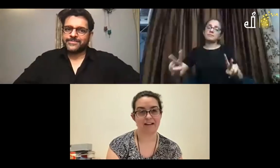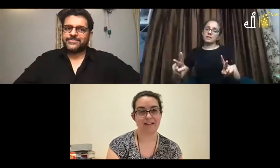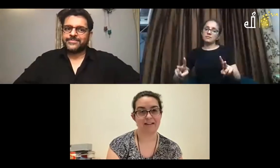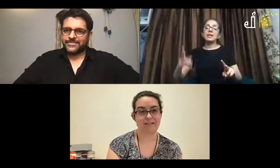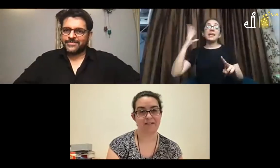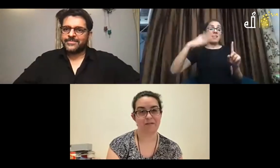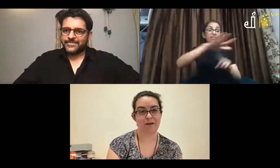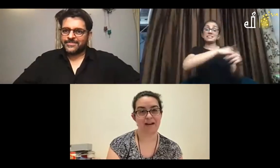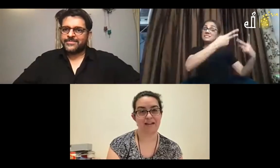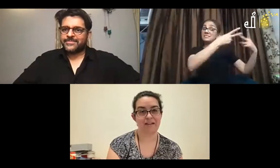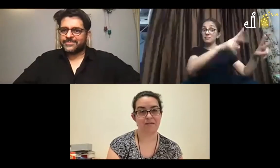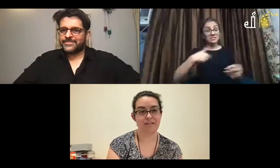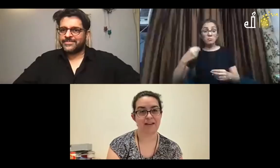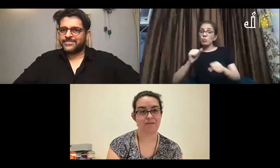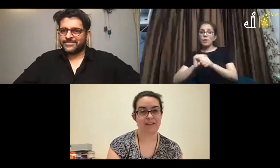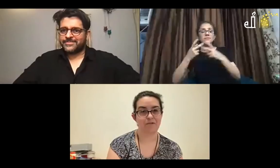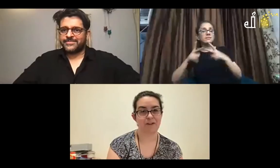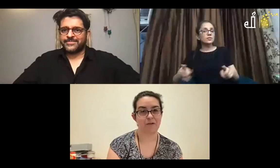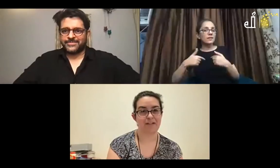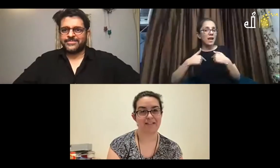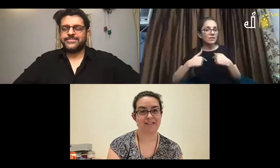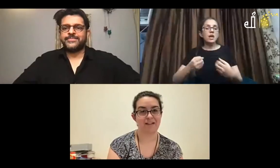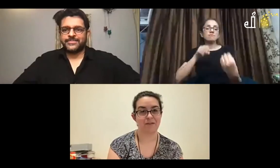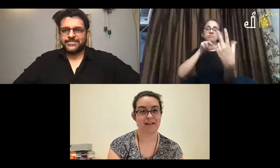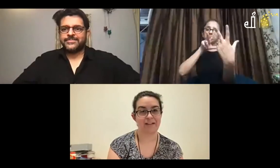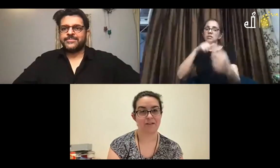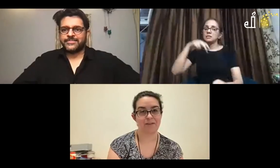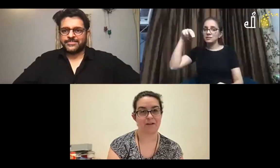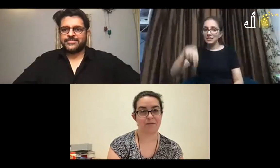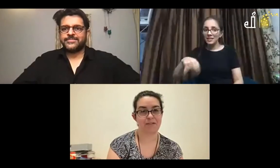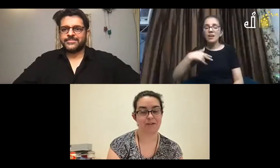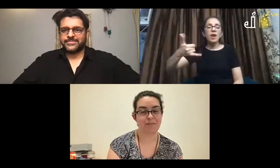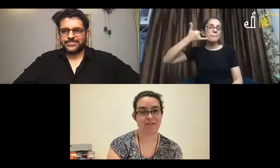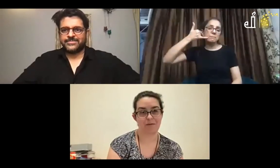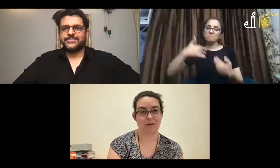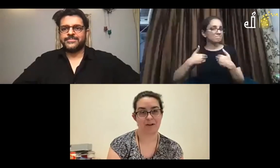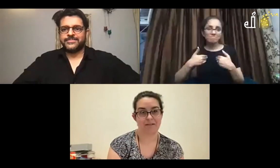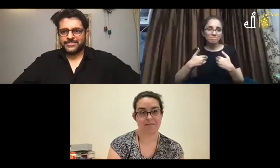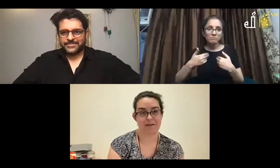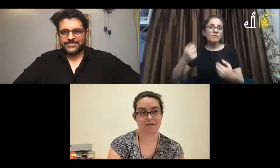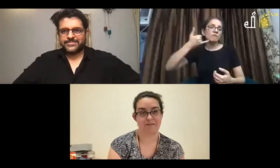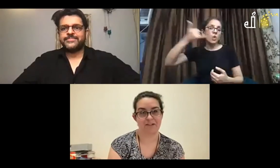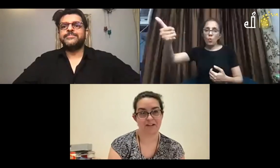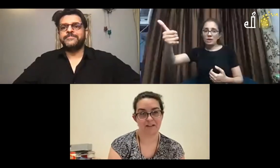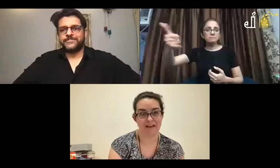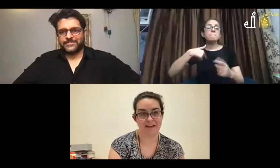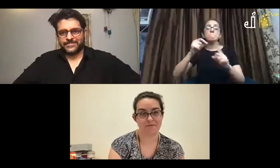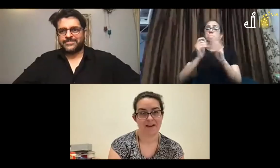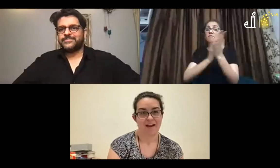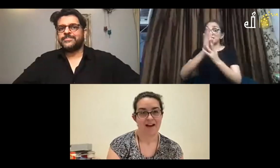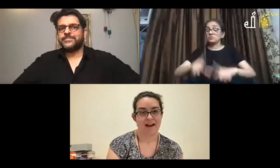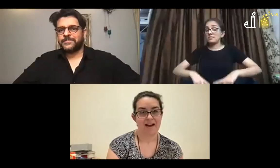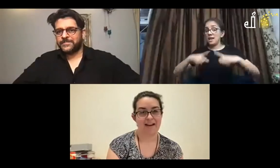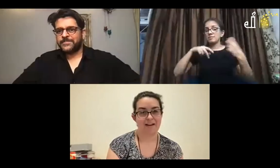hearing colleagues do. I use a video phone instead of a regular phone to make phone calls in my professional